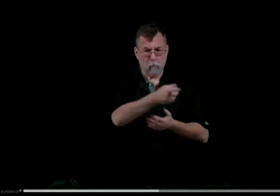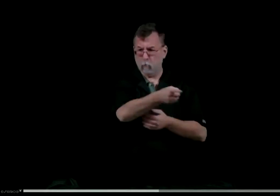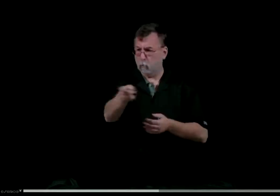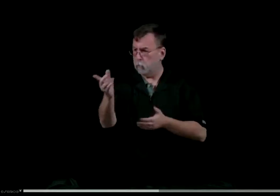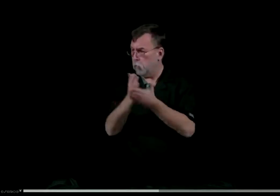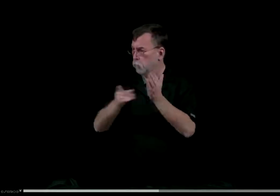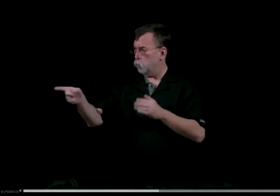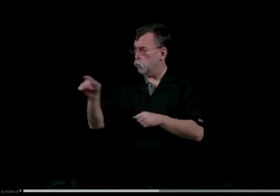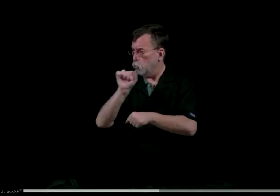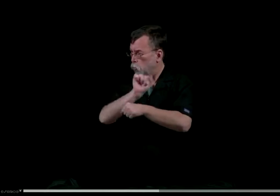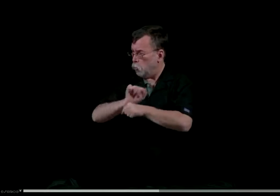Honoring God.